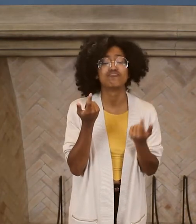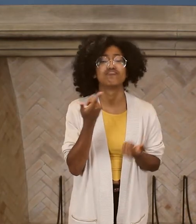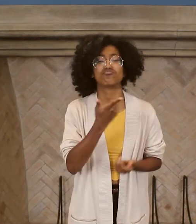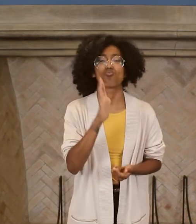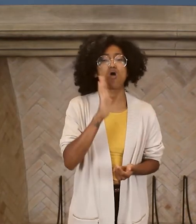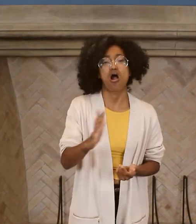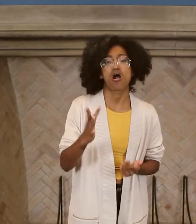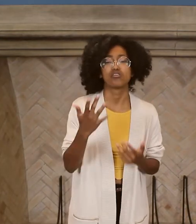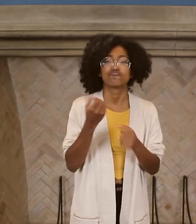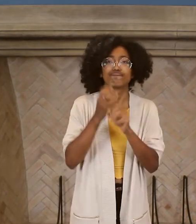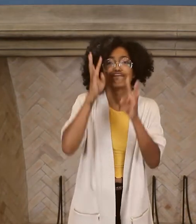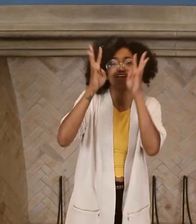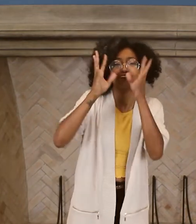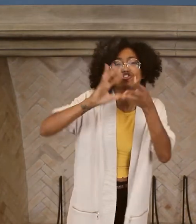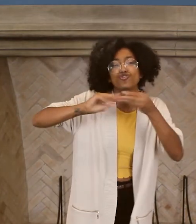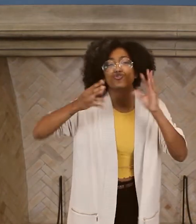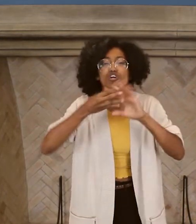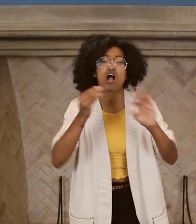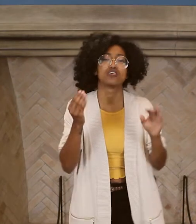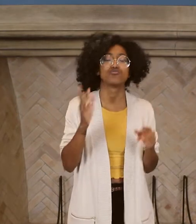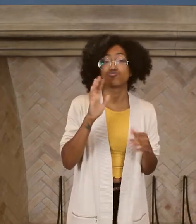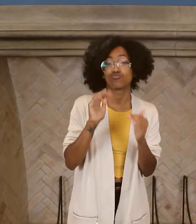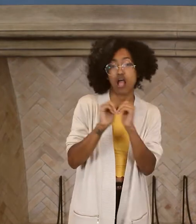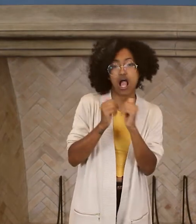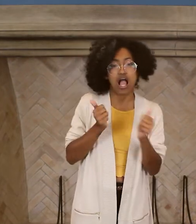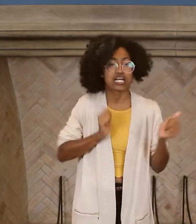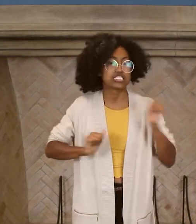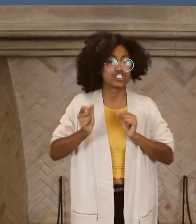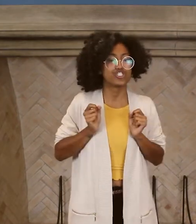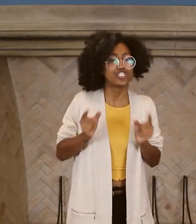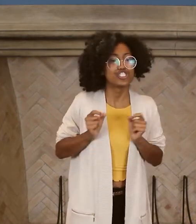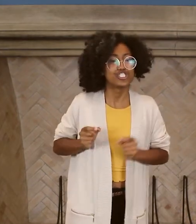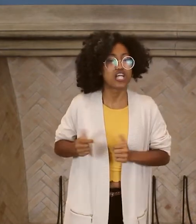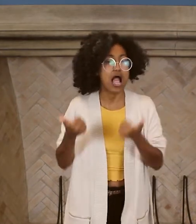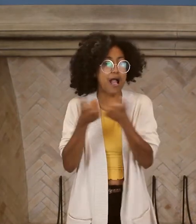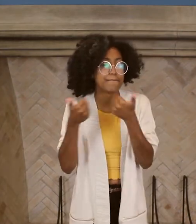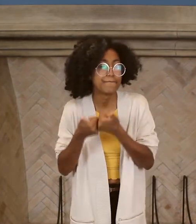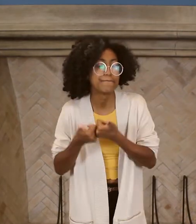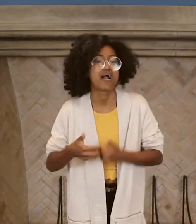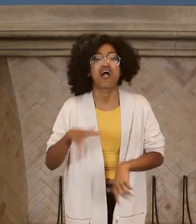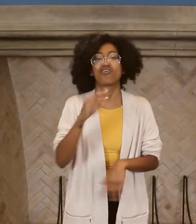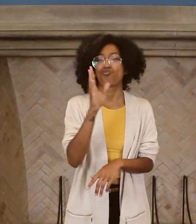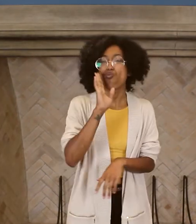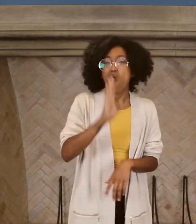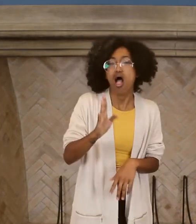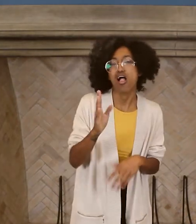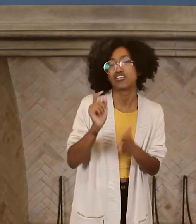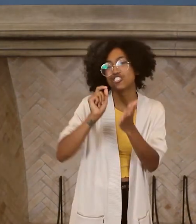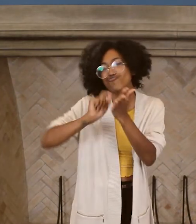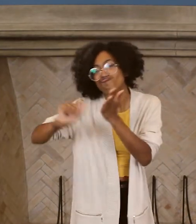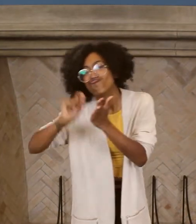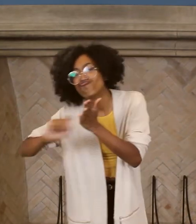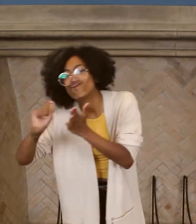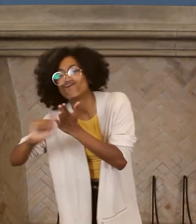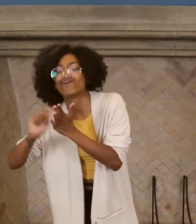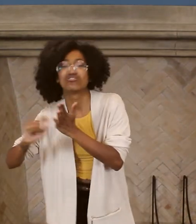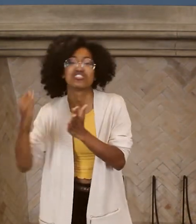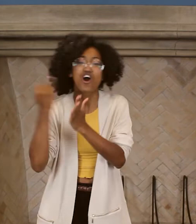We both did everything together. We created stories. We acted out stories. We